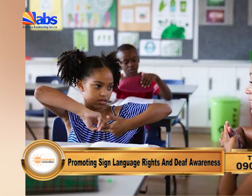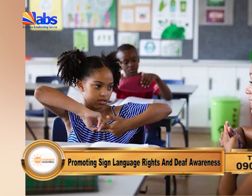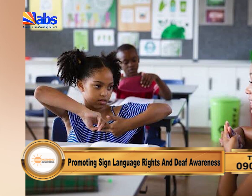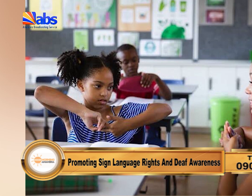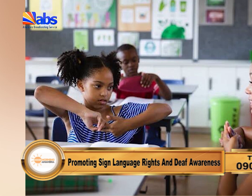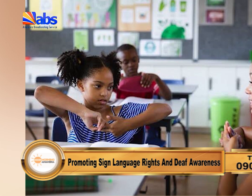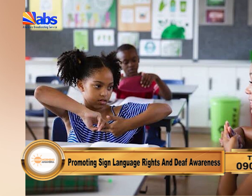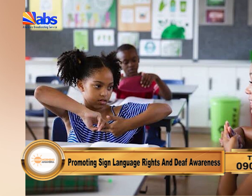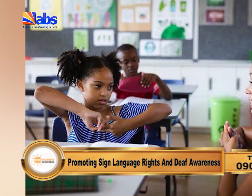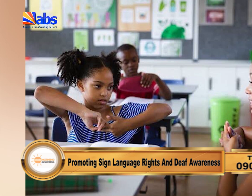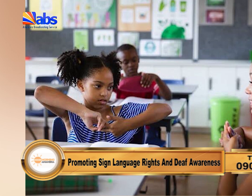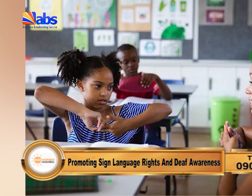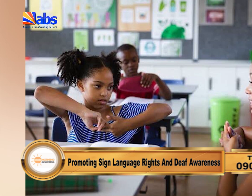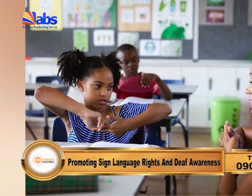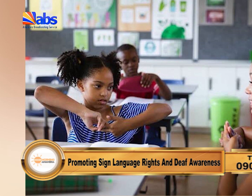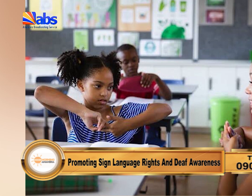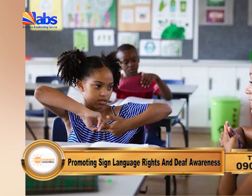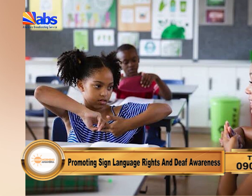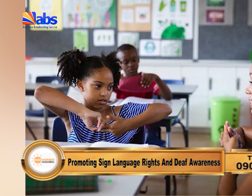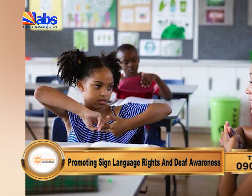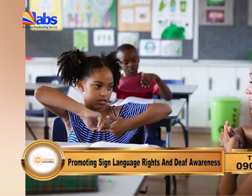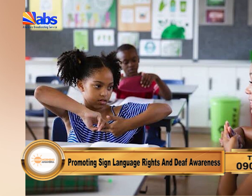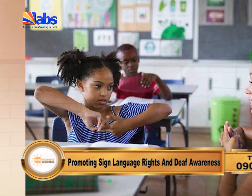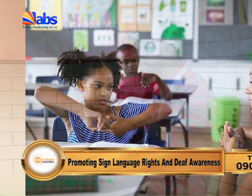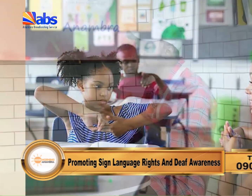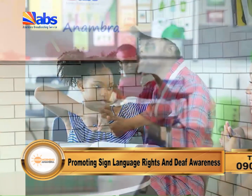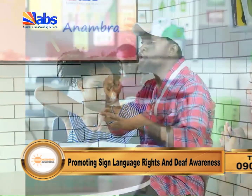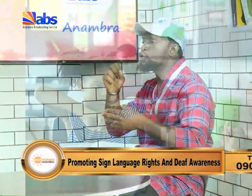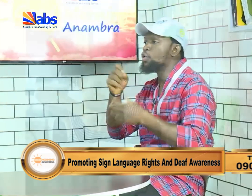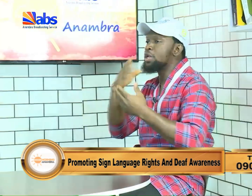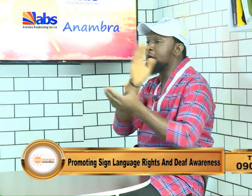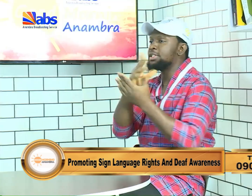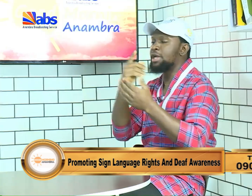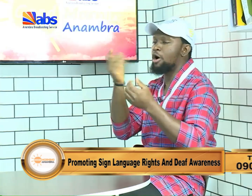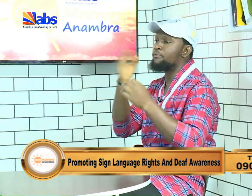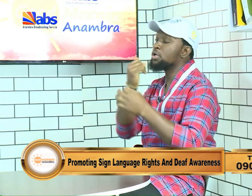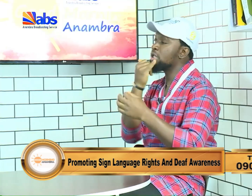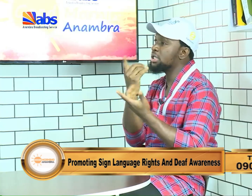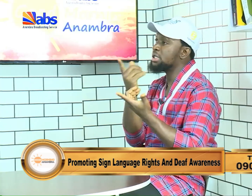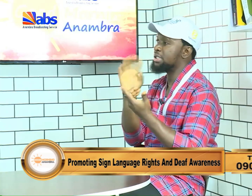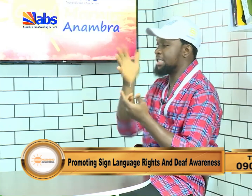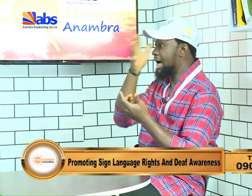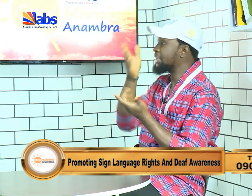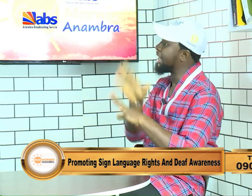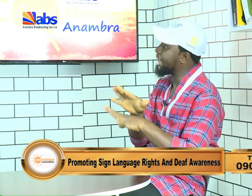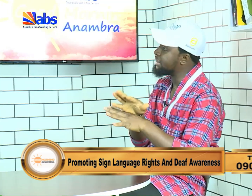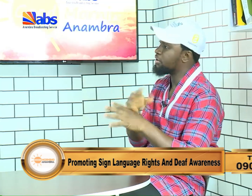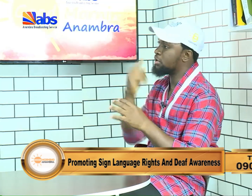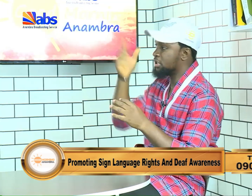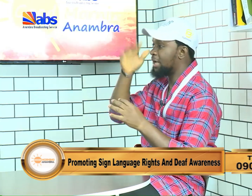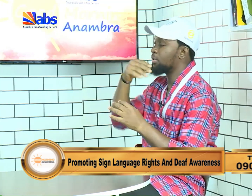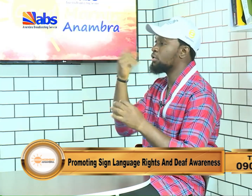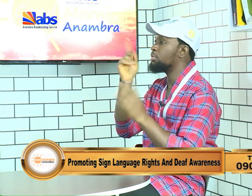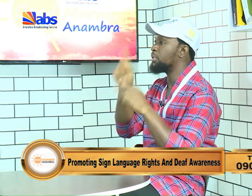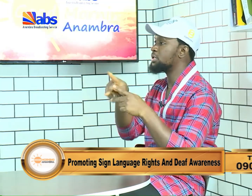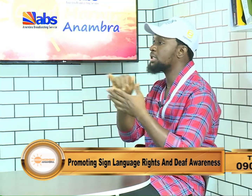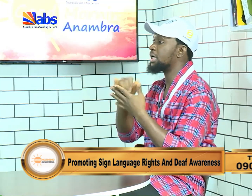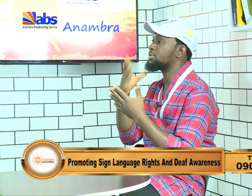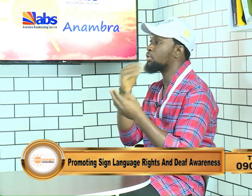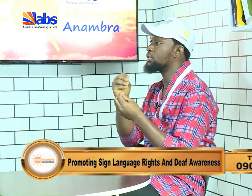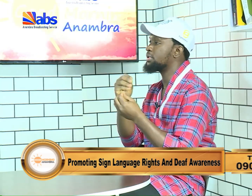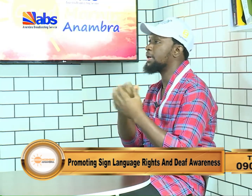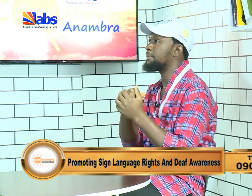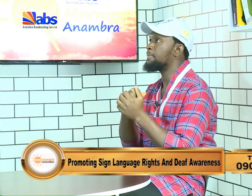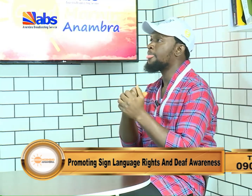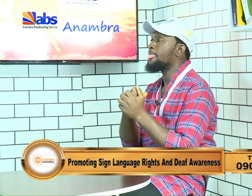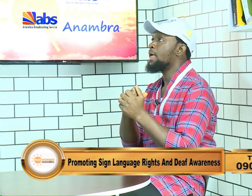this girl cannot do anything, she can never amount to anything. So that unfortunately the dad died, because the dad was the only person that